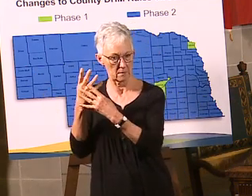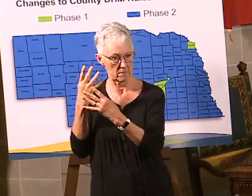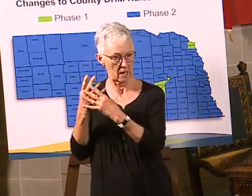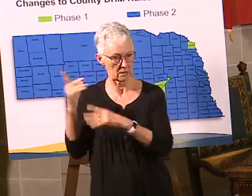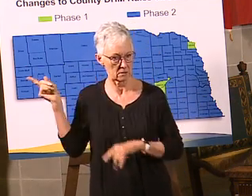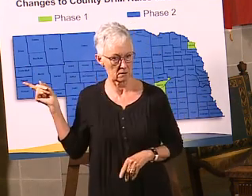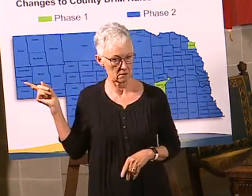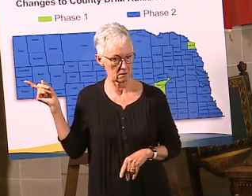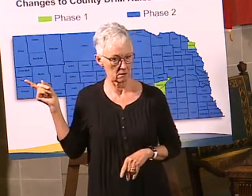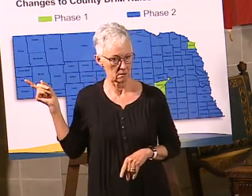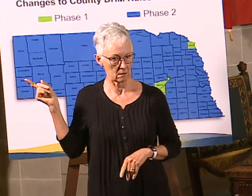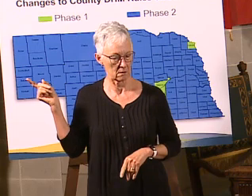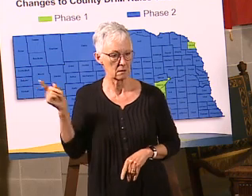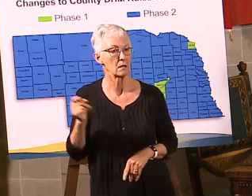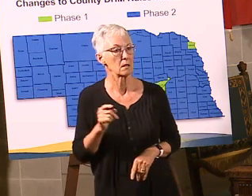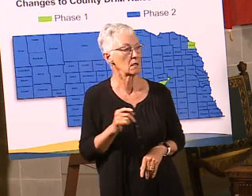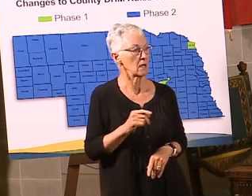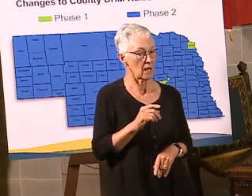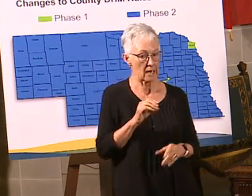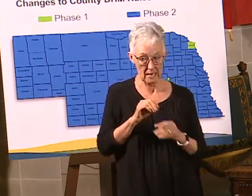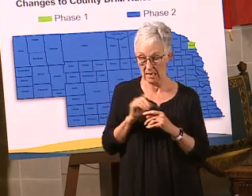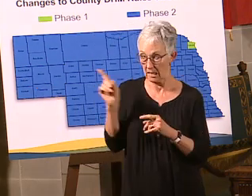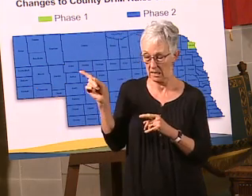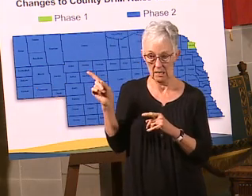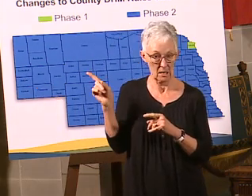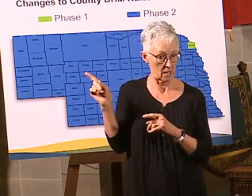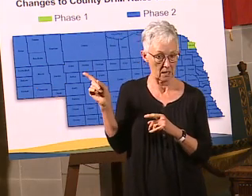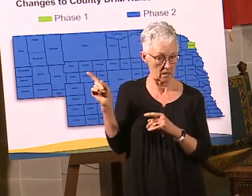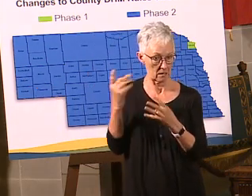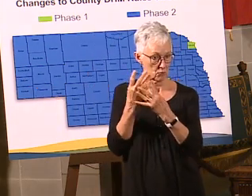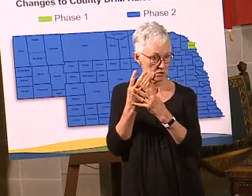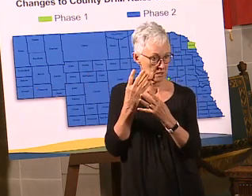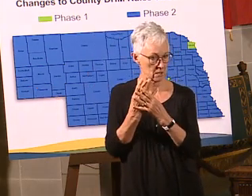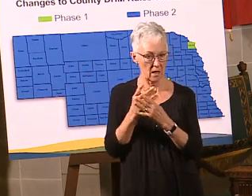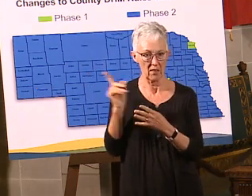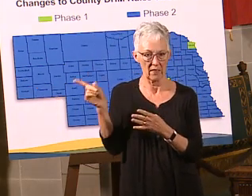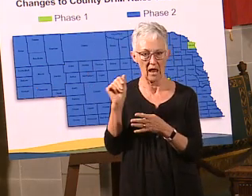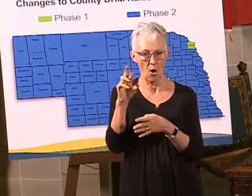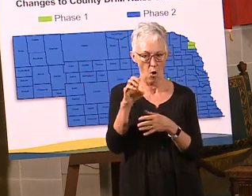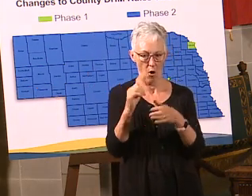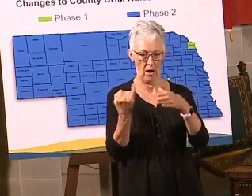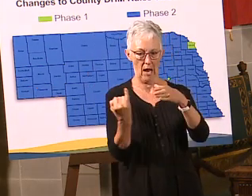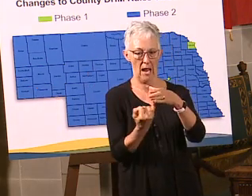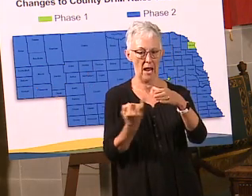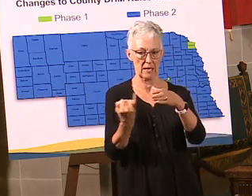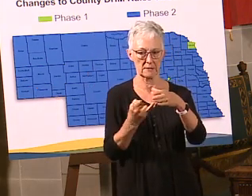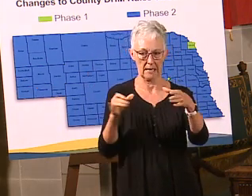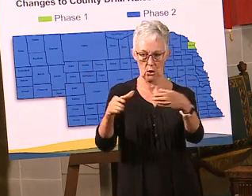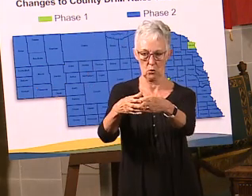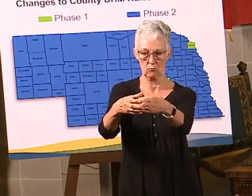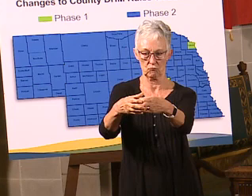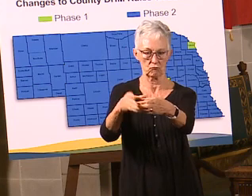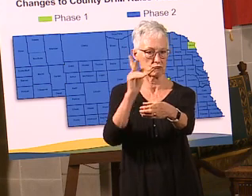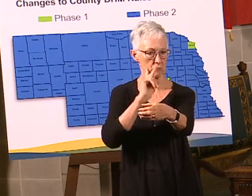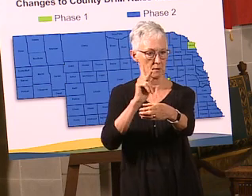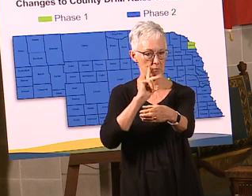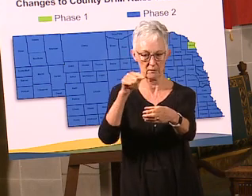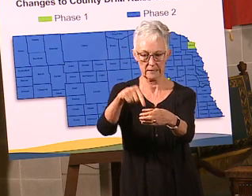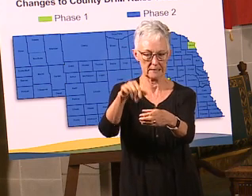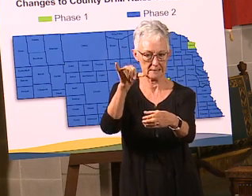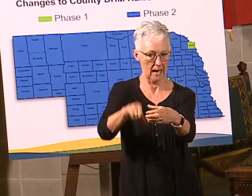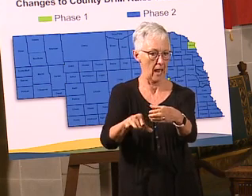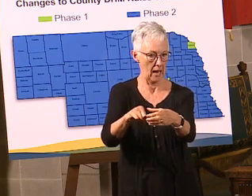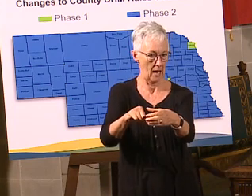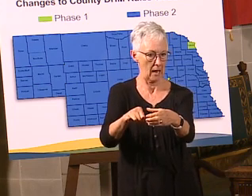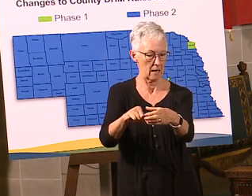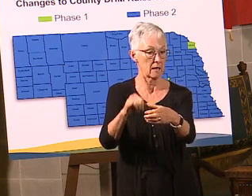everybody else who presents symptomatically, but they're an isolated population, right? So we want to continue to, again, one of the things we